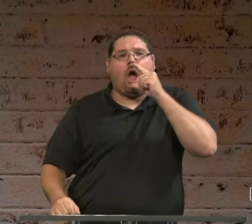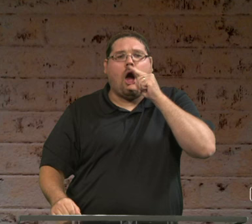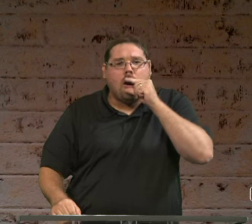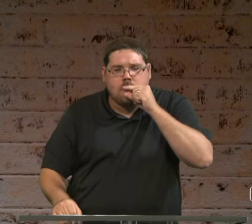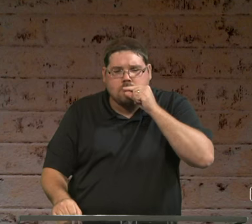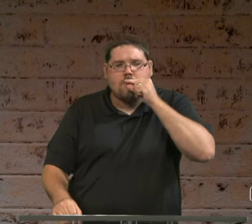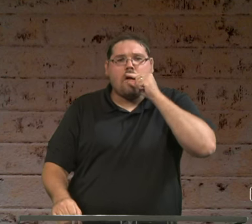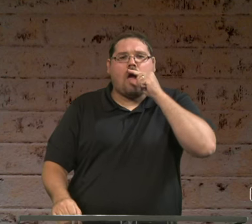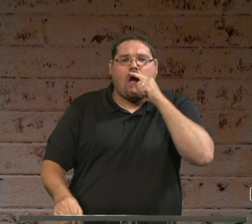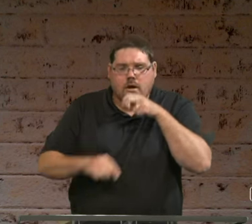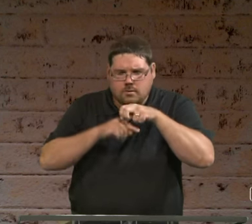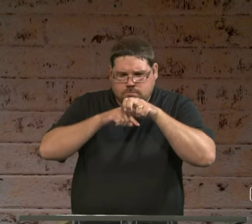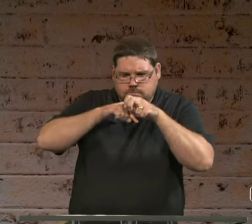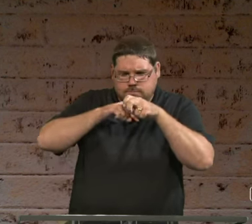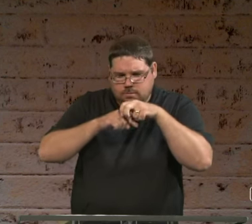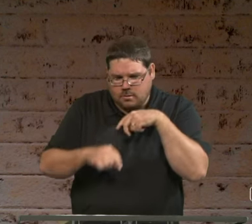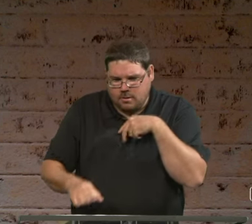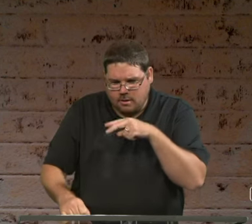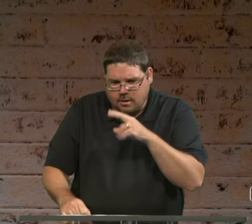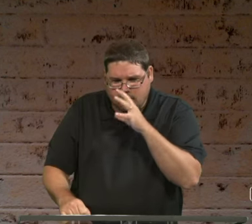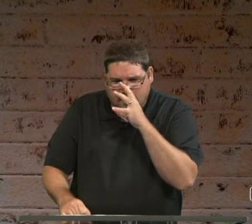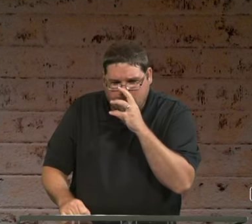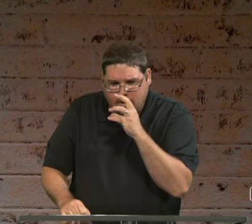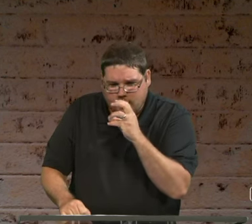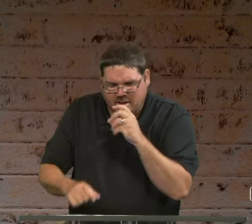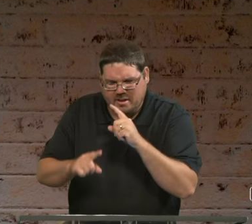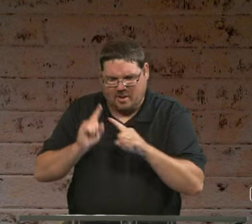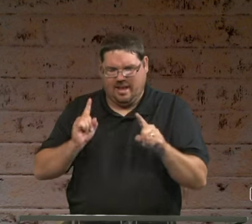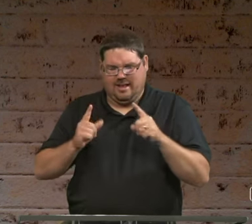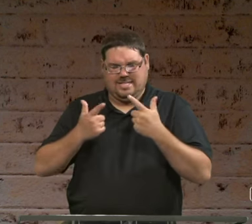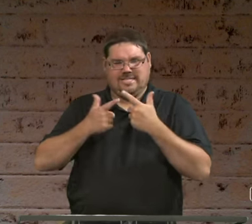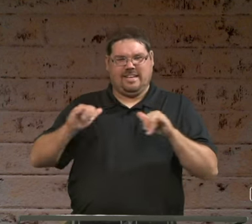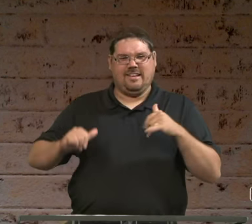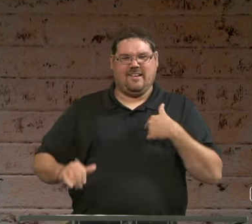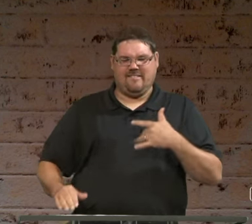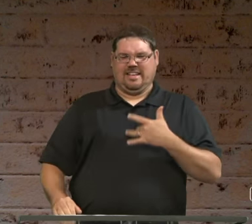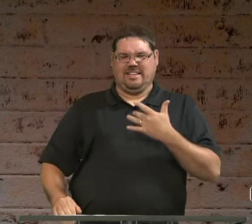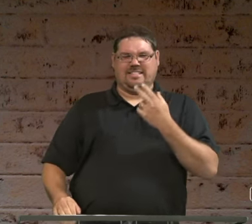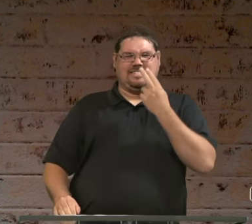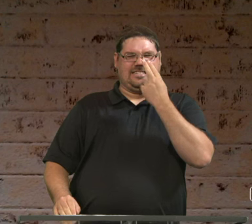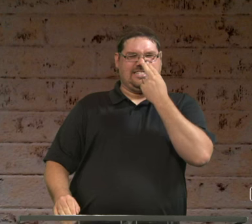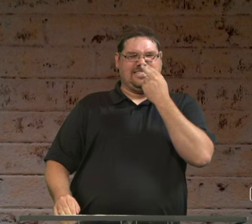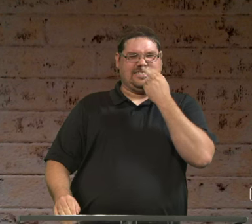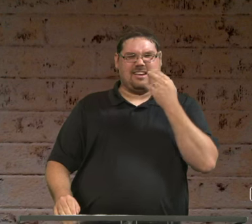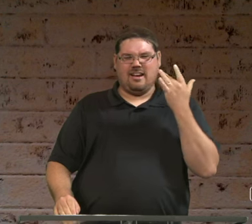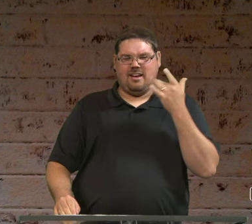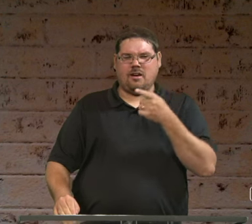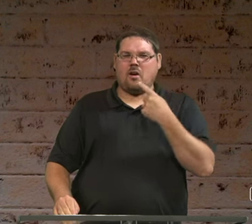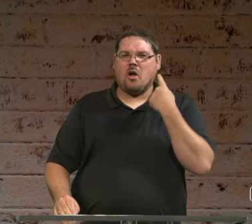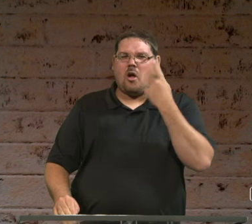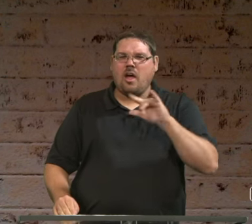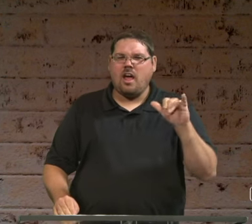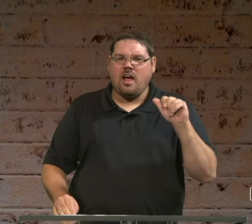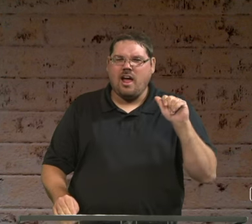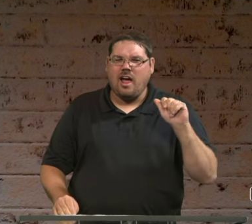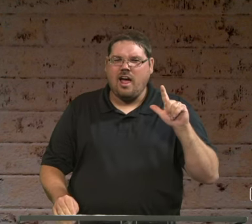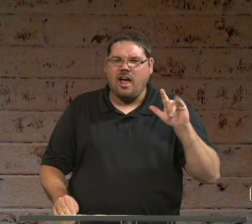and her arms, and even her mouth was opening. And I was so intrigued with what I saw, but that was kind